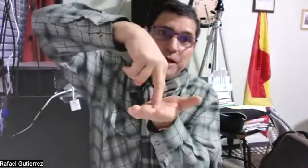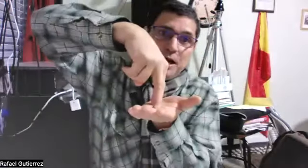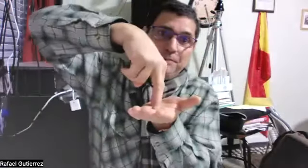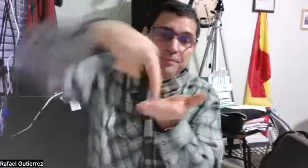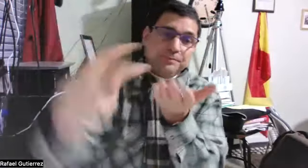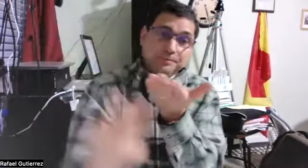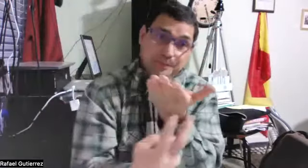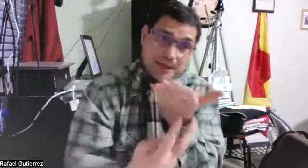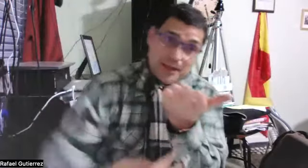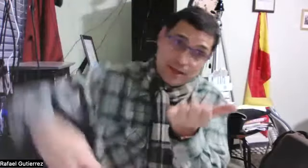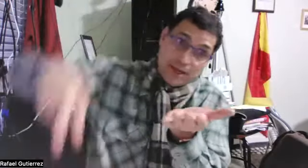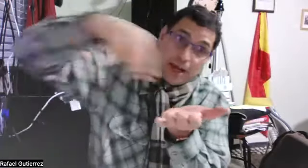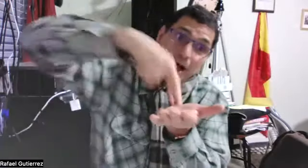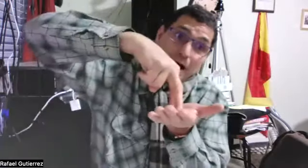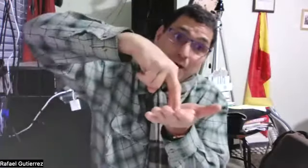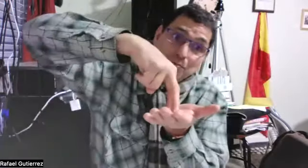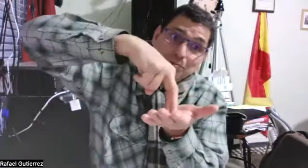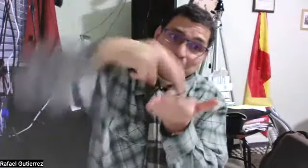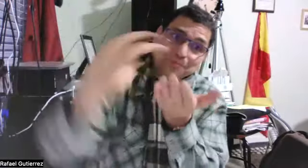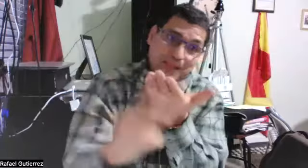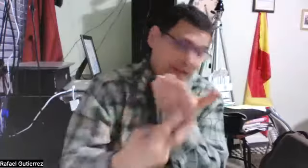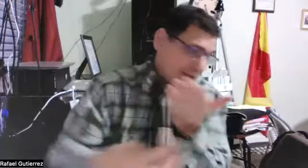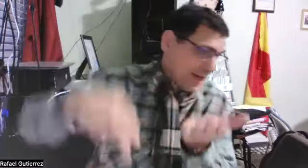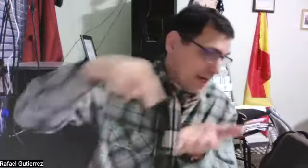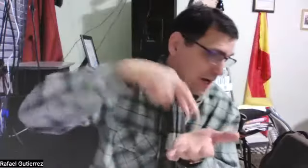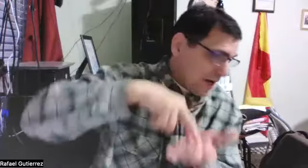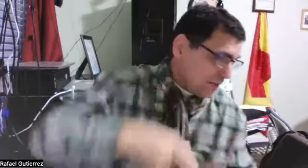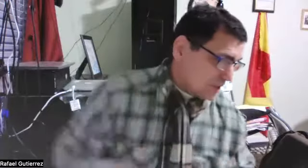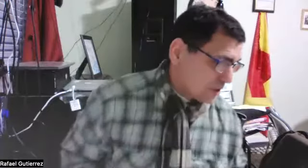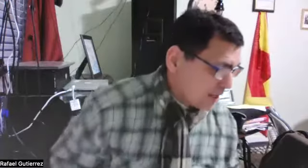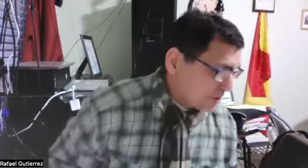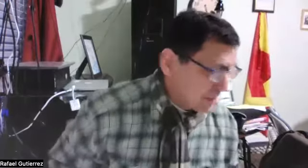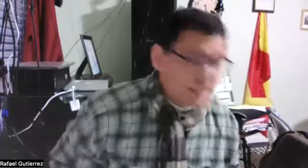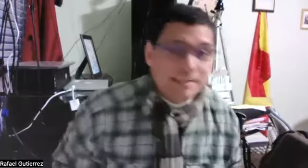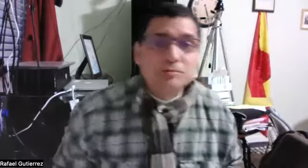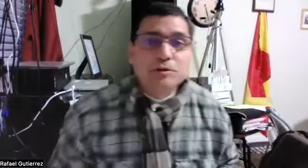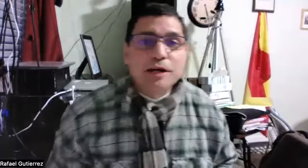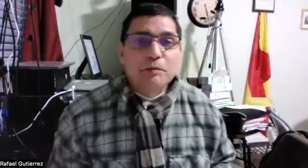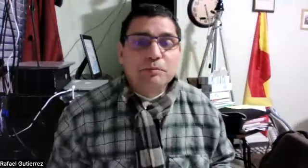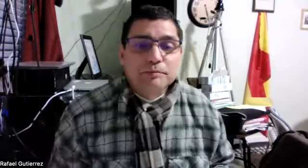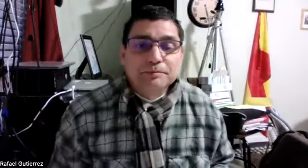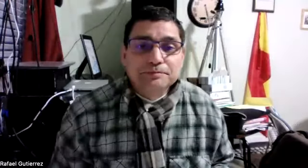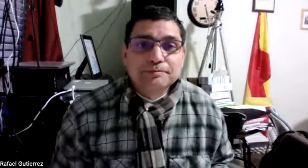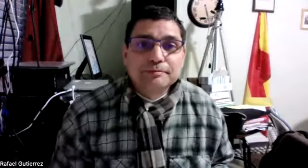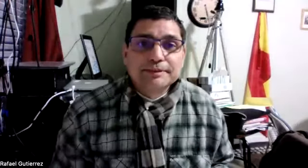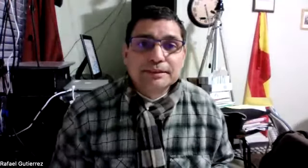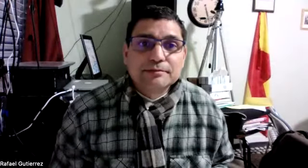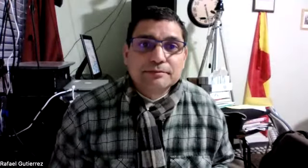up, get up, get up. So how do you say it's time to get up?